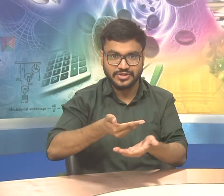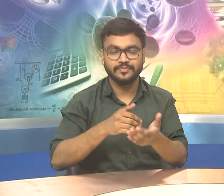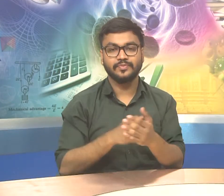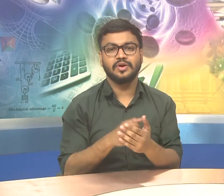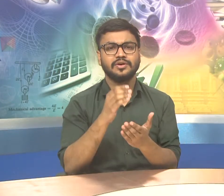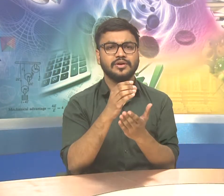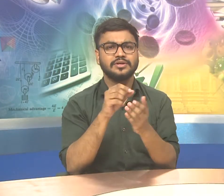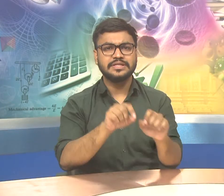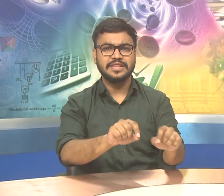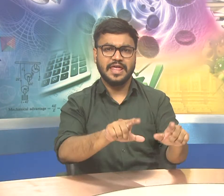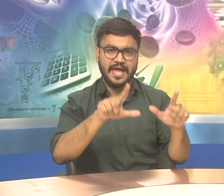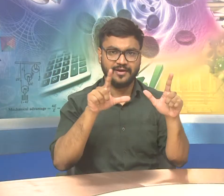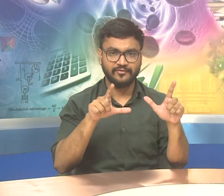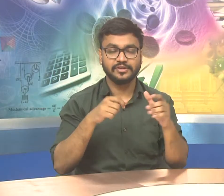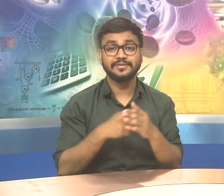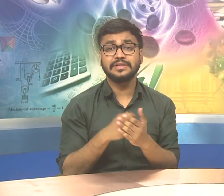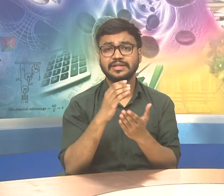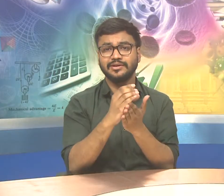Welcome to NIOS live classes.